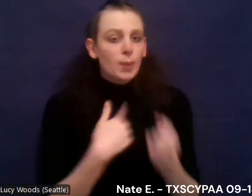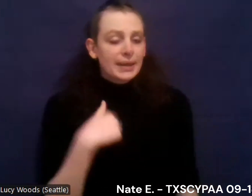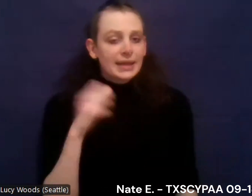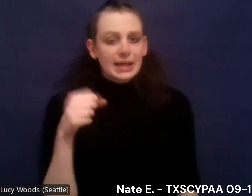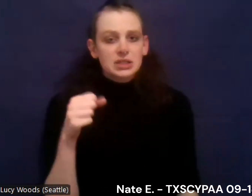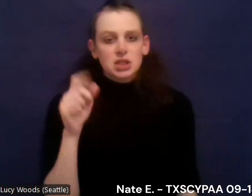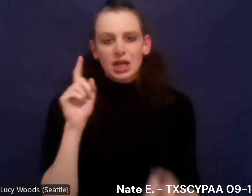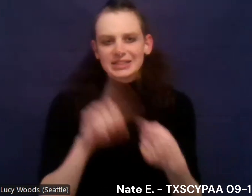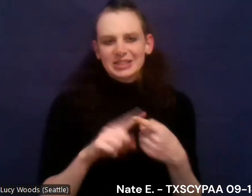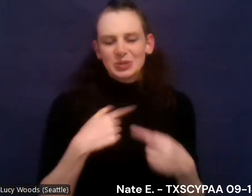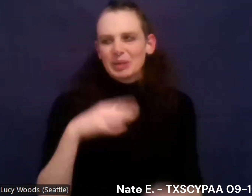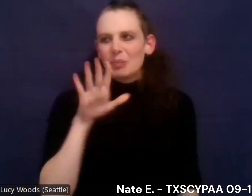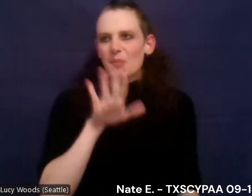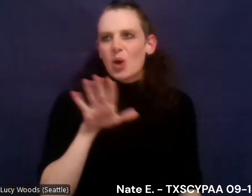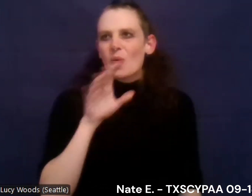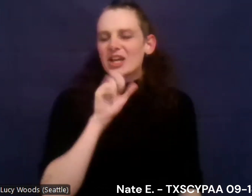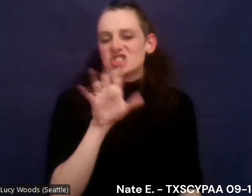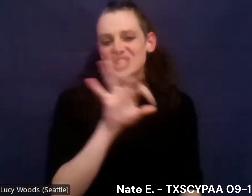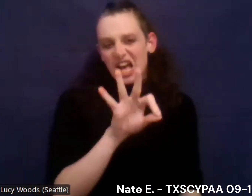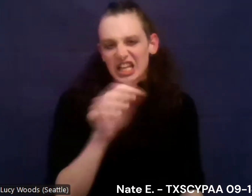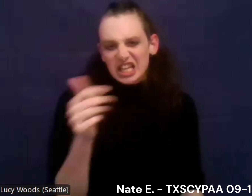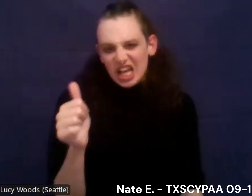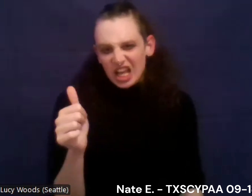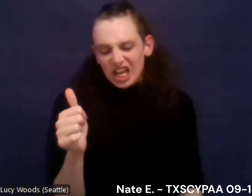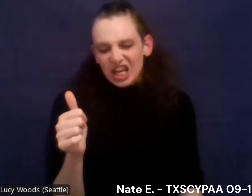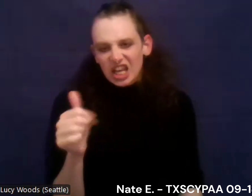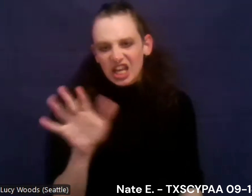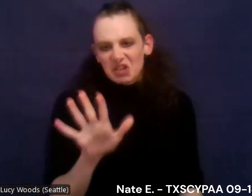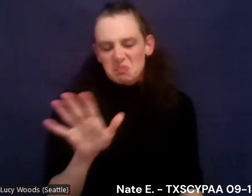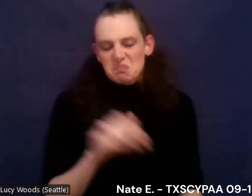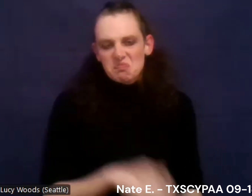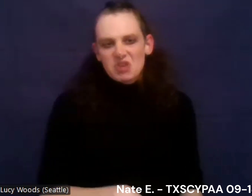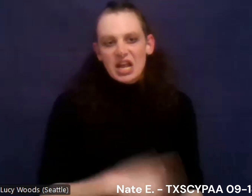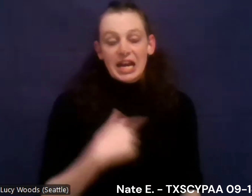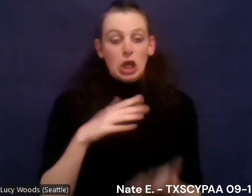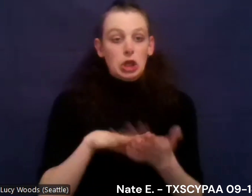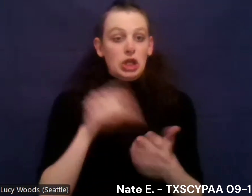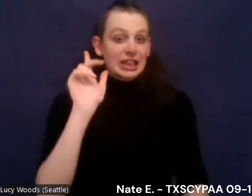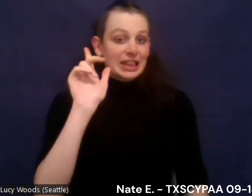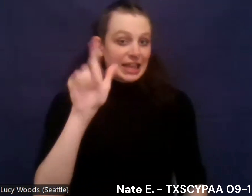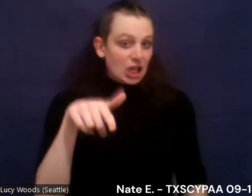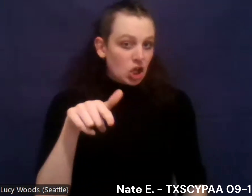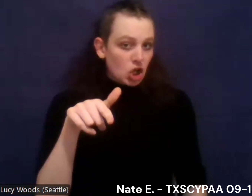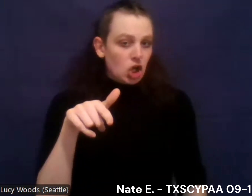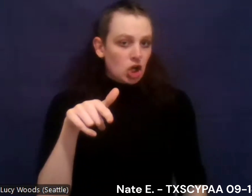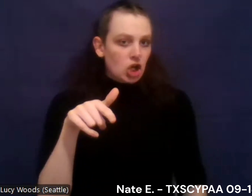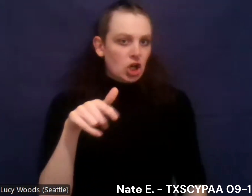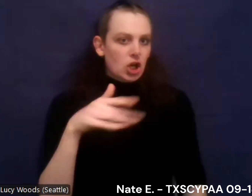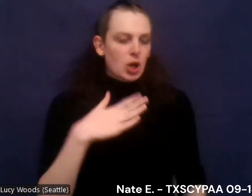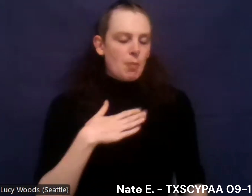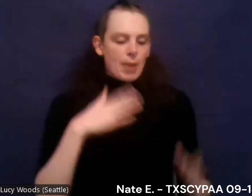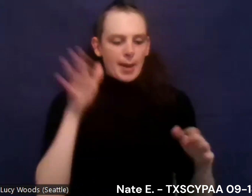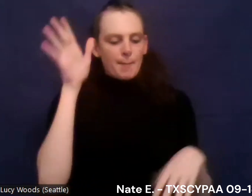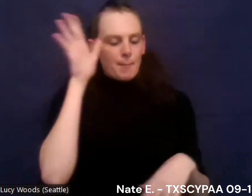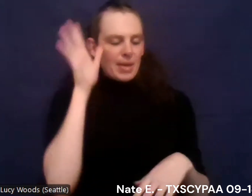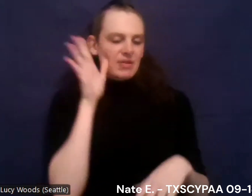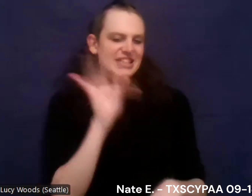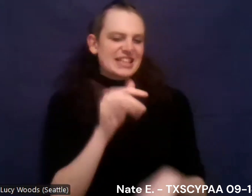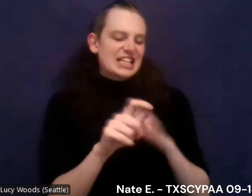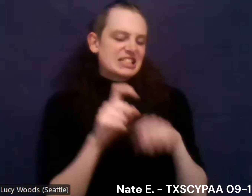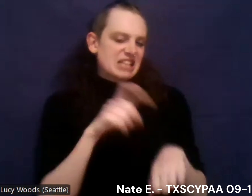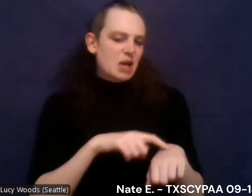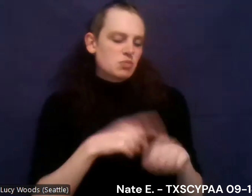about 9 or 10. And that was, I learned later about the time that my parents started discussing divorce and,